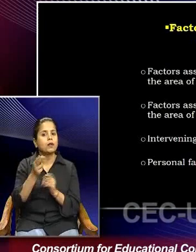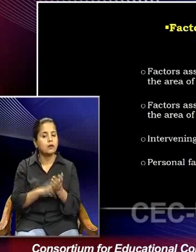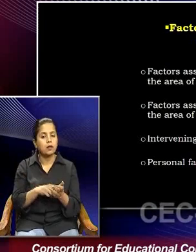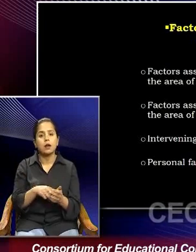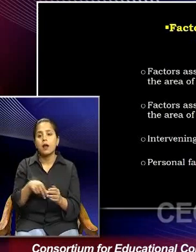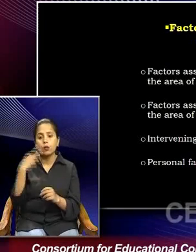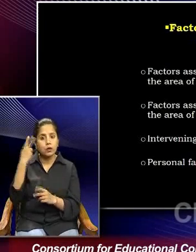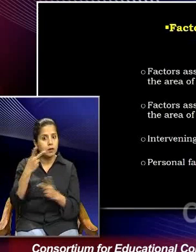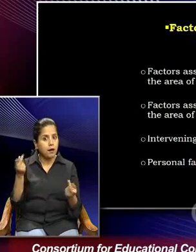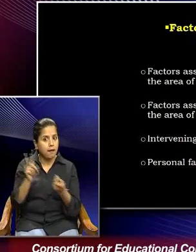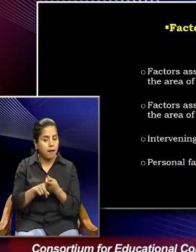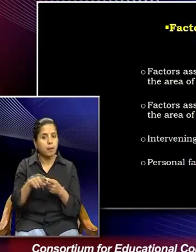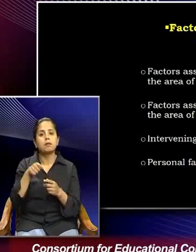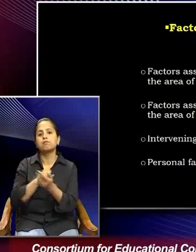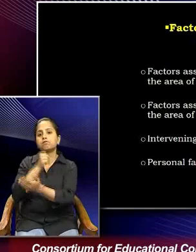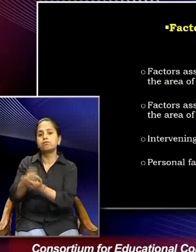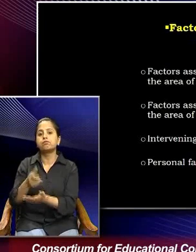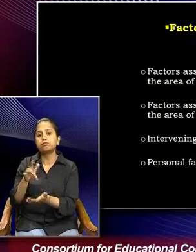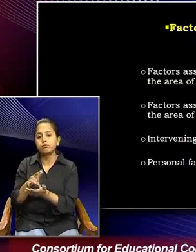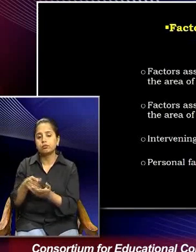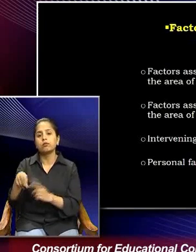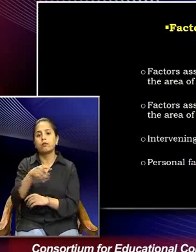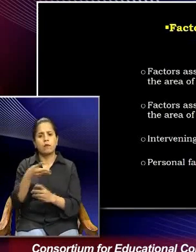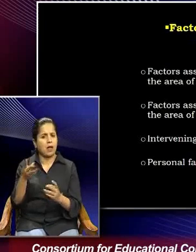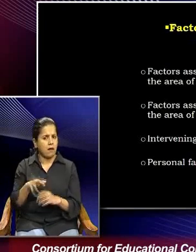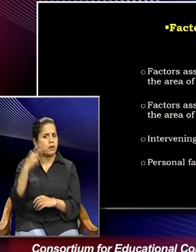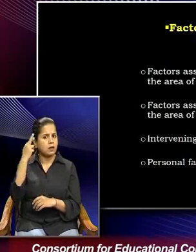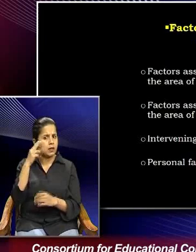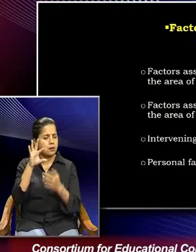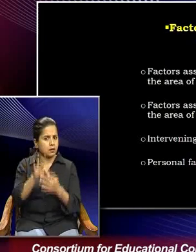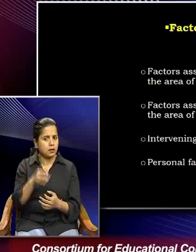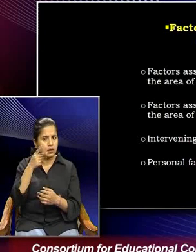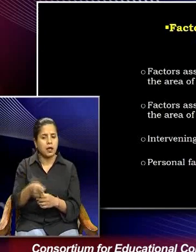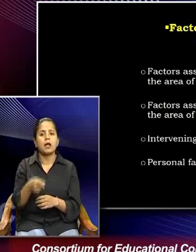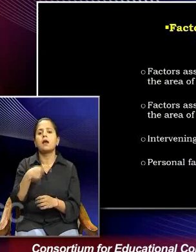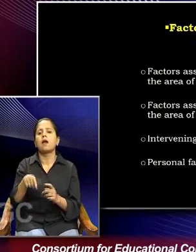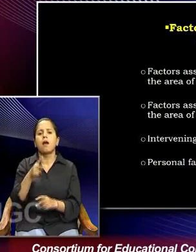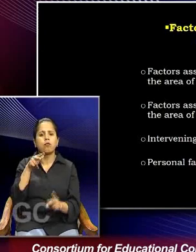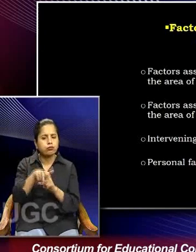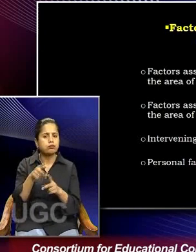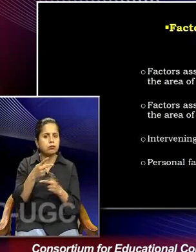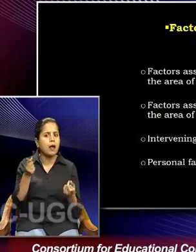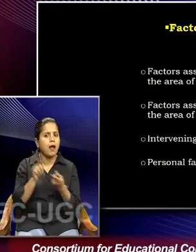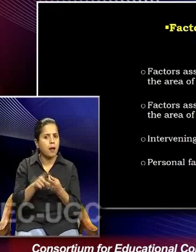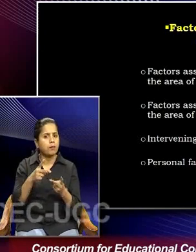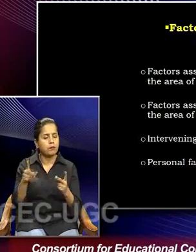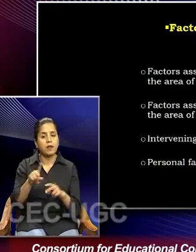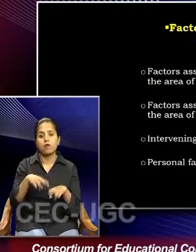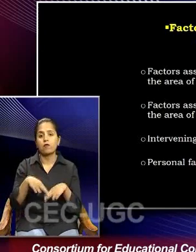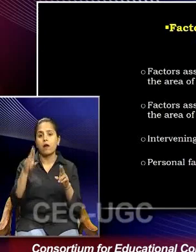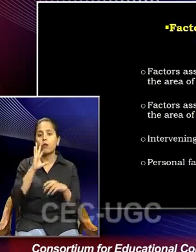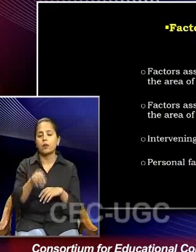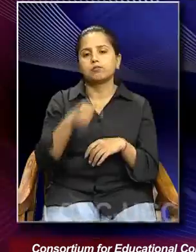associated with the area of destination. There are also factors which are referred to as intervening obstacles, and finally the